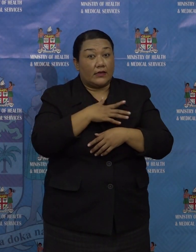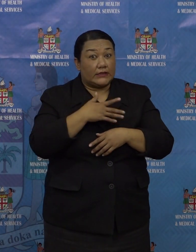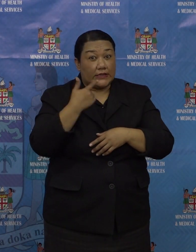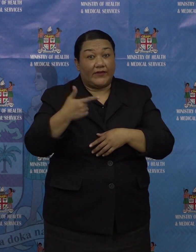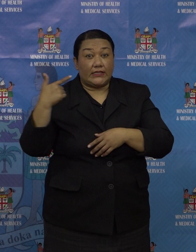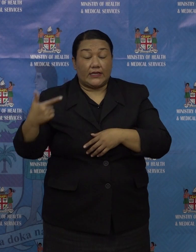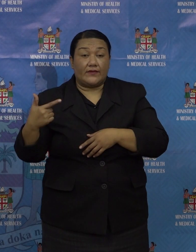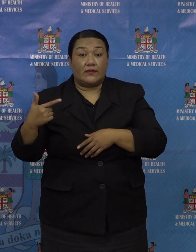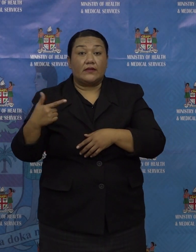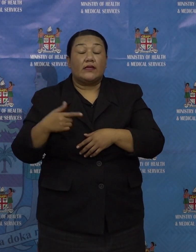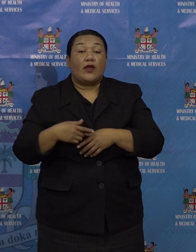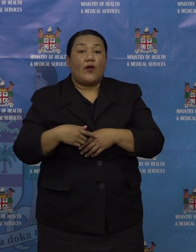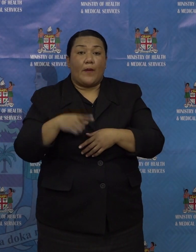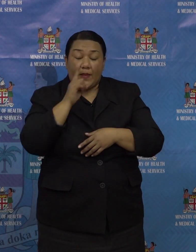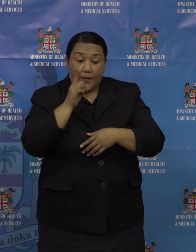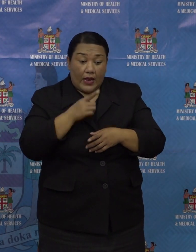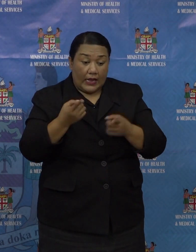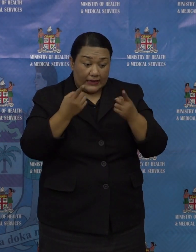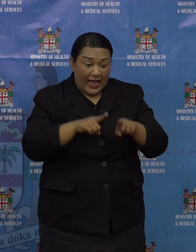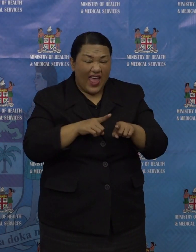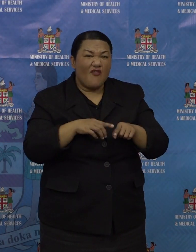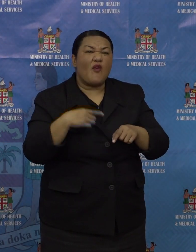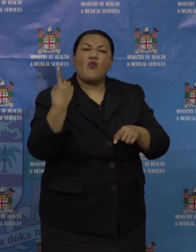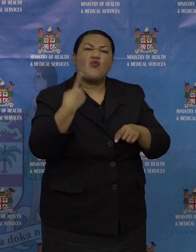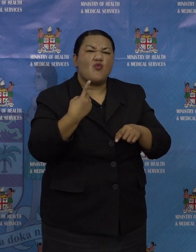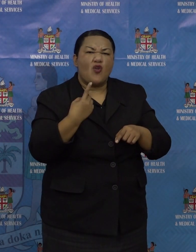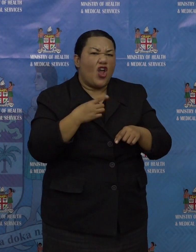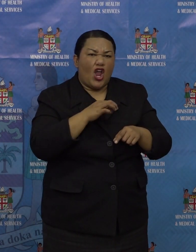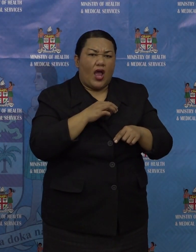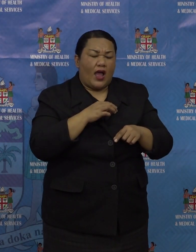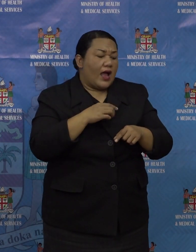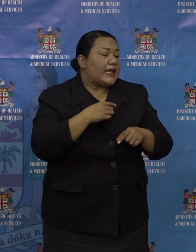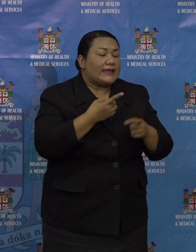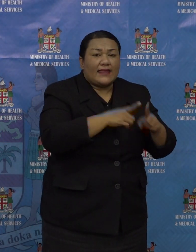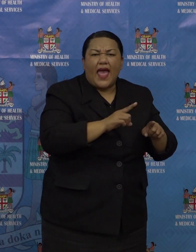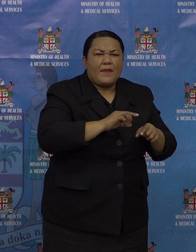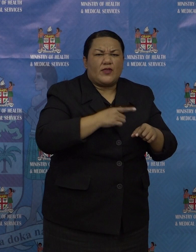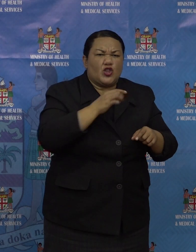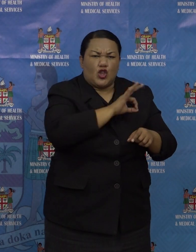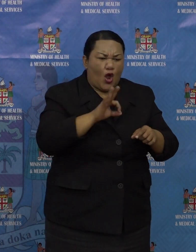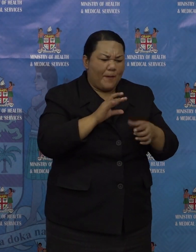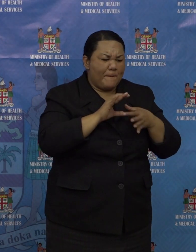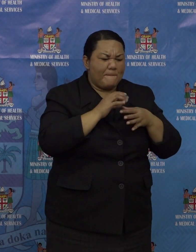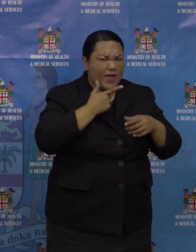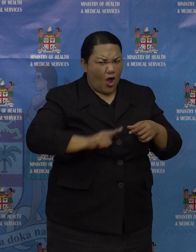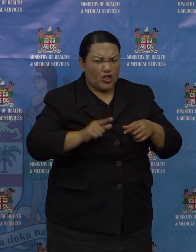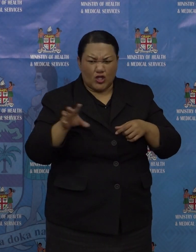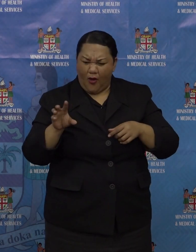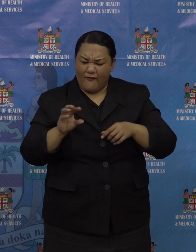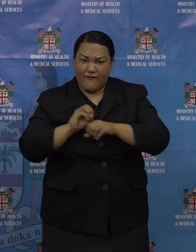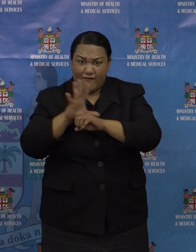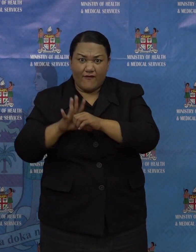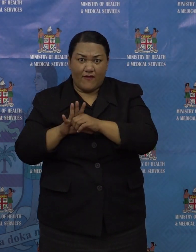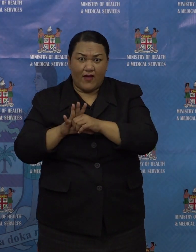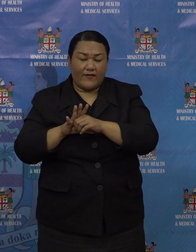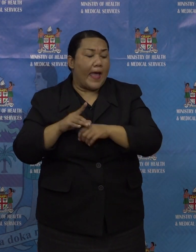COVID-19 positive patients who died from the serious medical conditions that they had before they contracted COVID-19, and these are not classified as COVID-19 deaths.